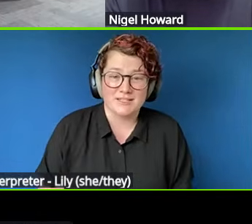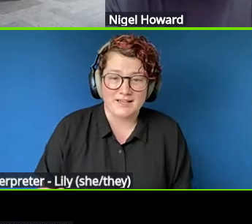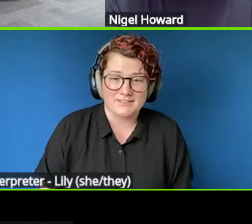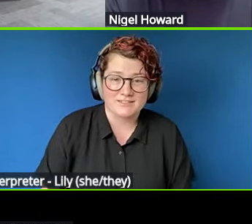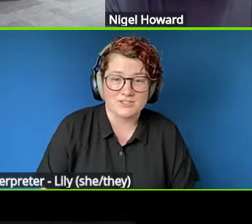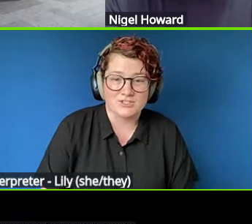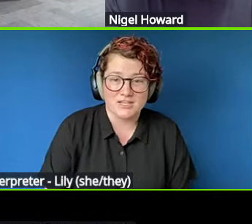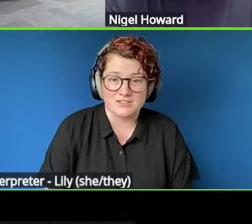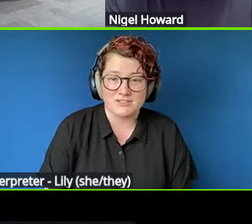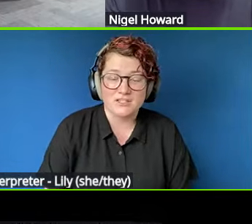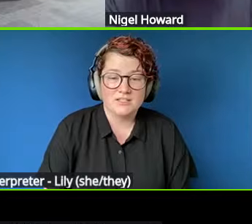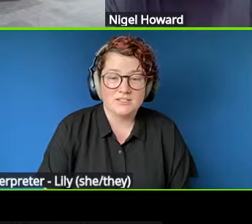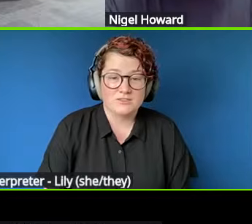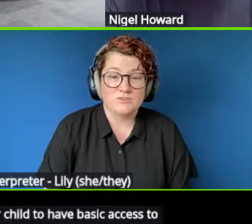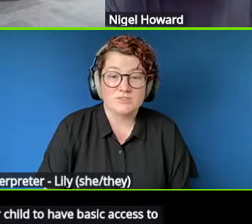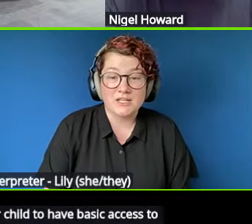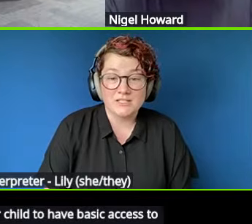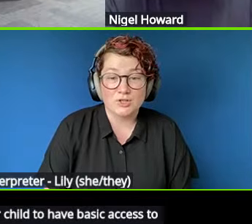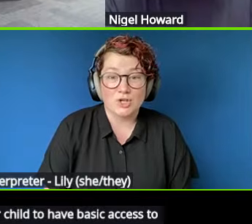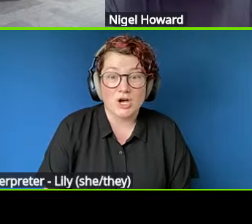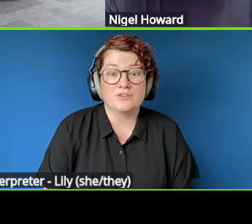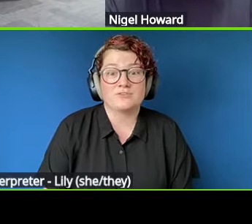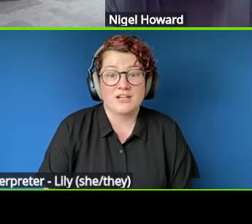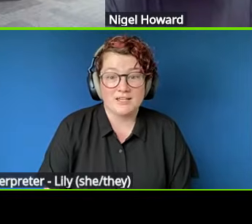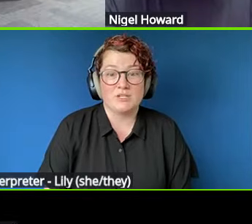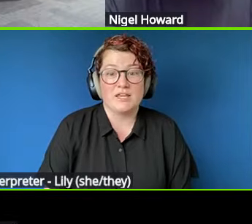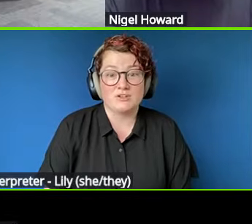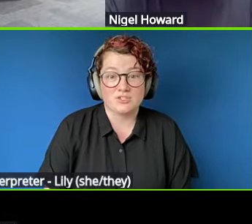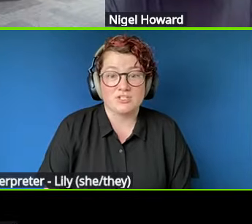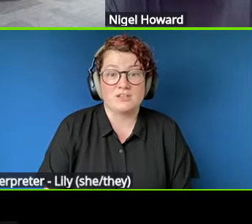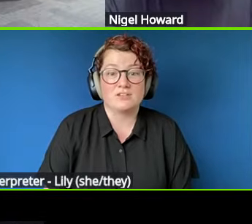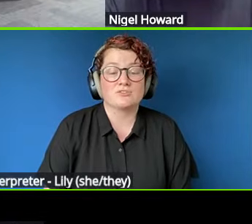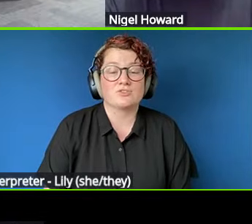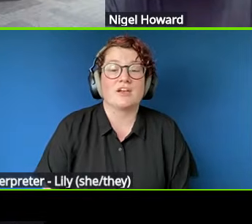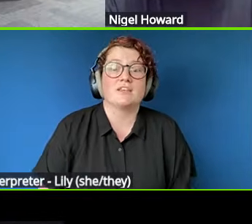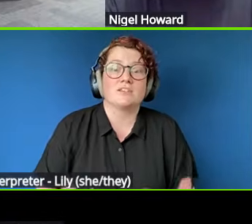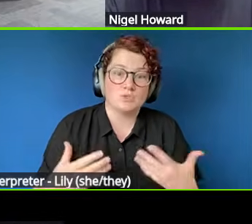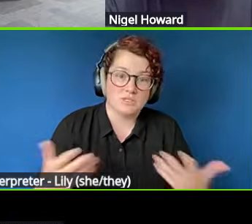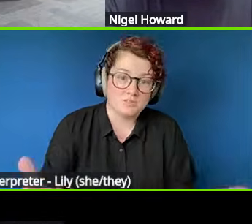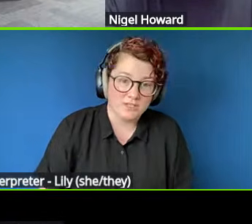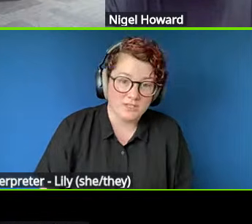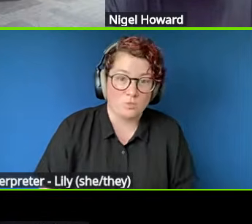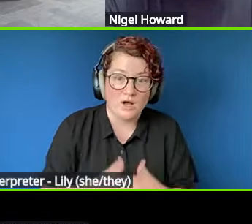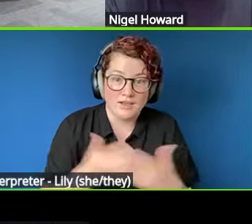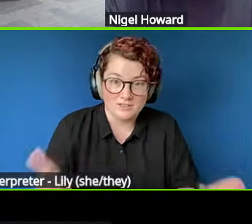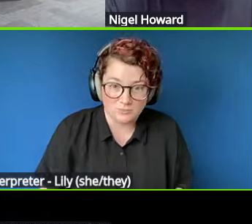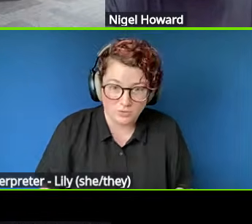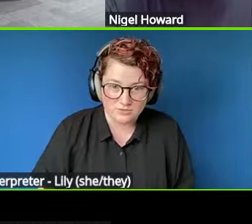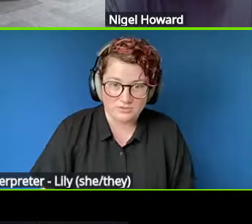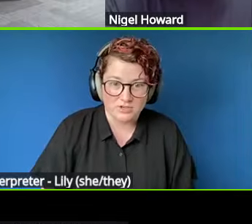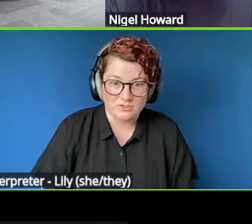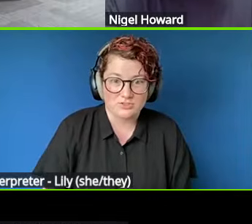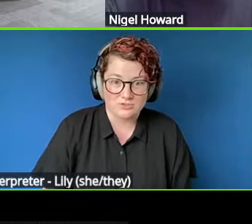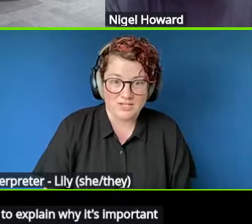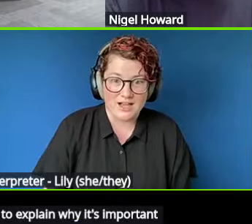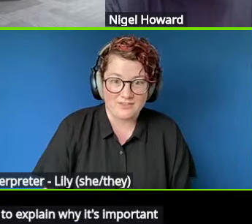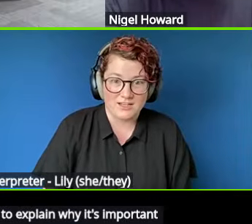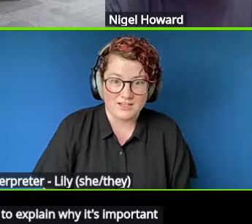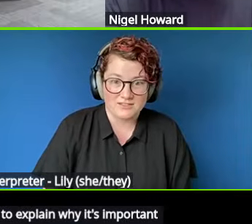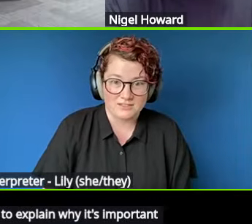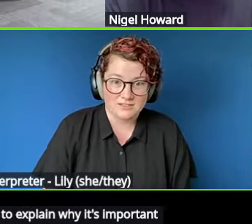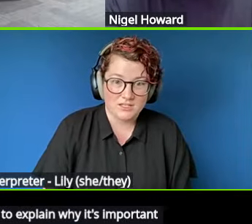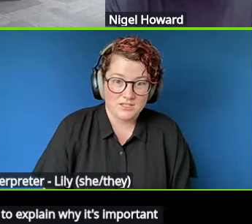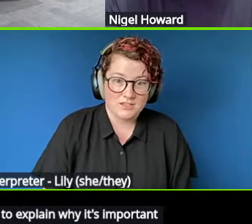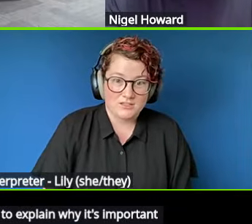have basic access to education. So we've spent a lot of time and energy trying to explain why it's important for our children to have